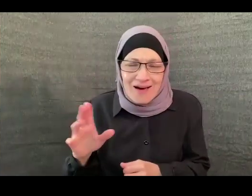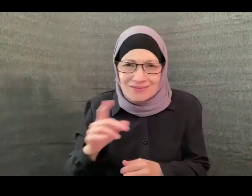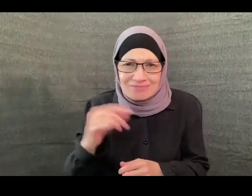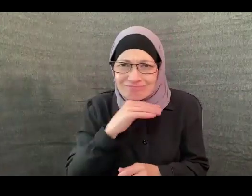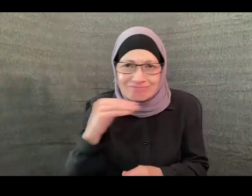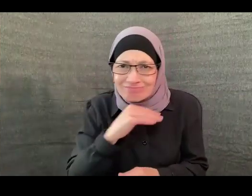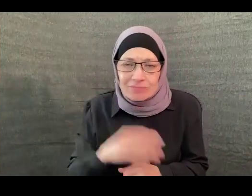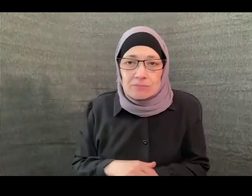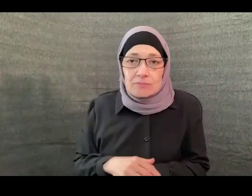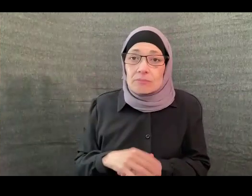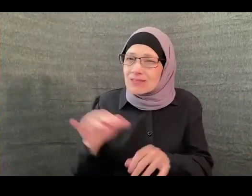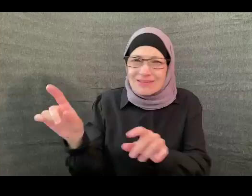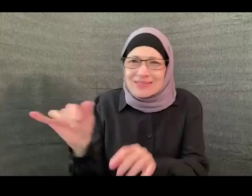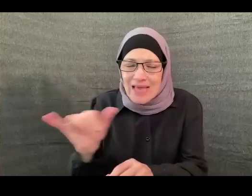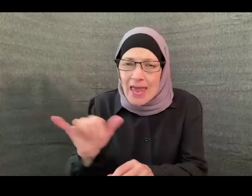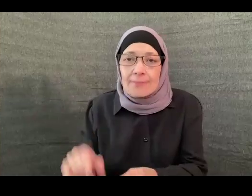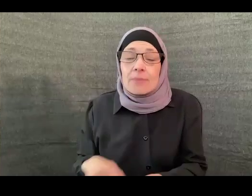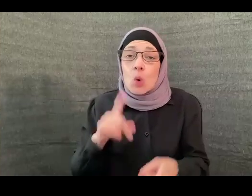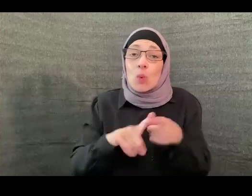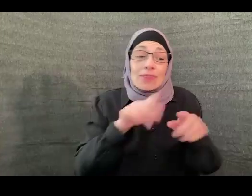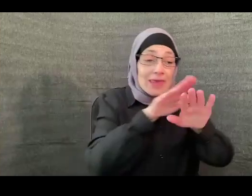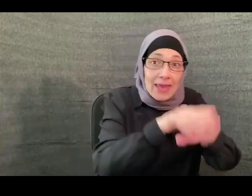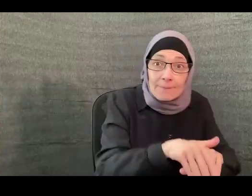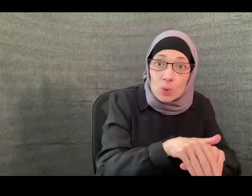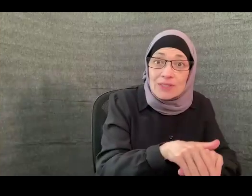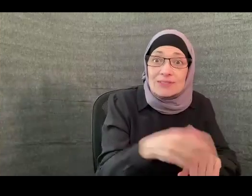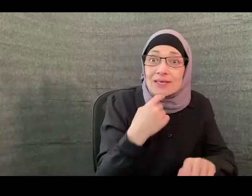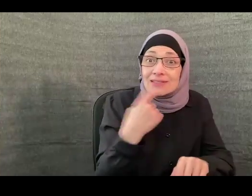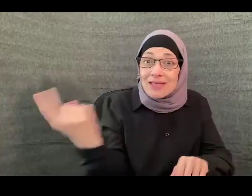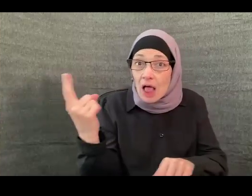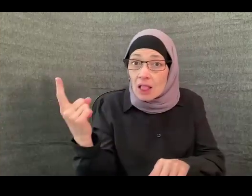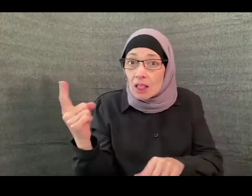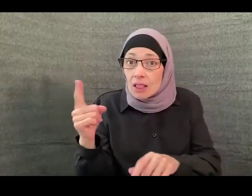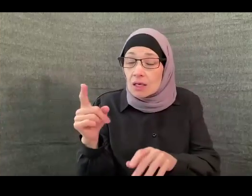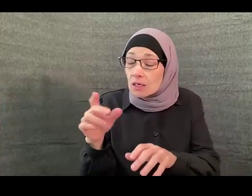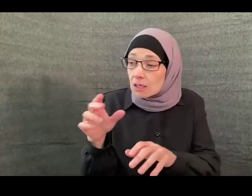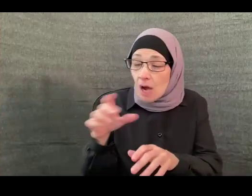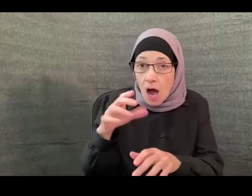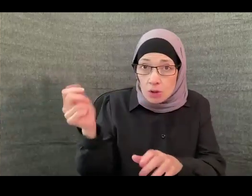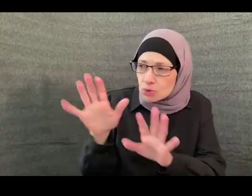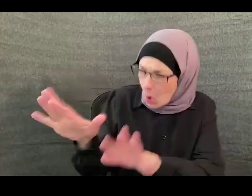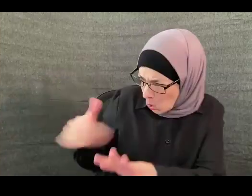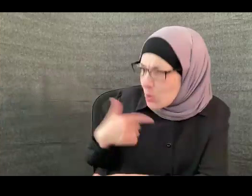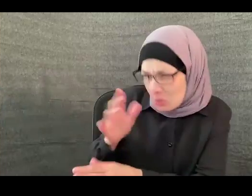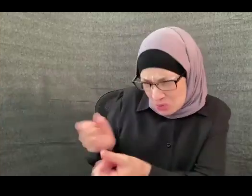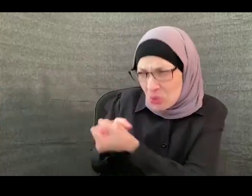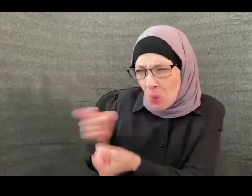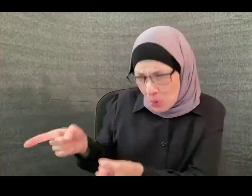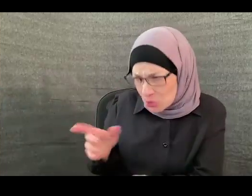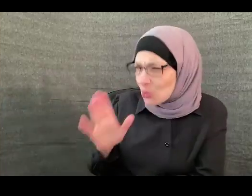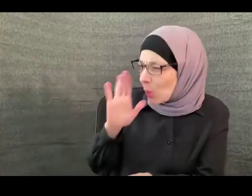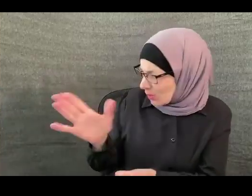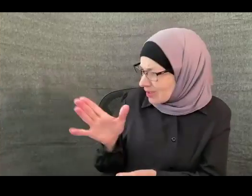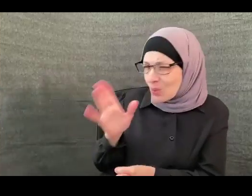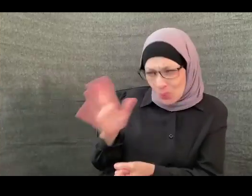and the munafiqeen say to them, we're going to be with you, we support you, we will stand with you, they are like